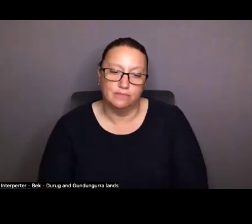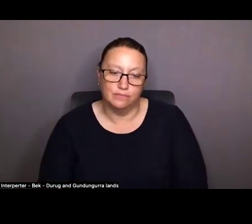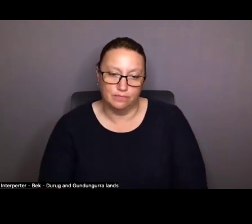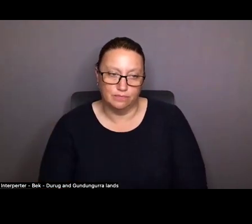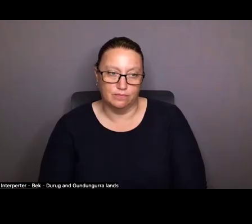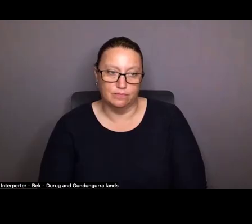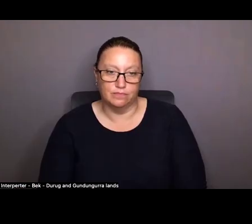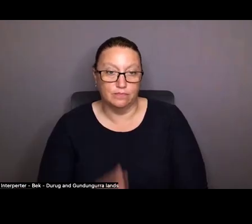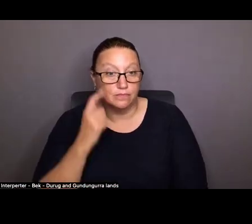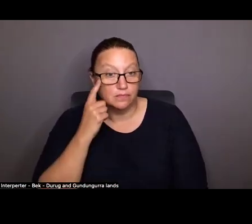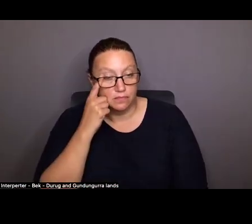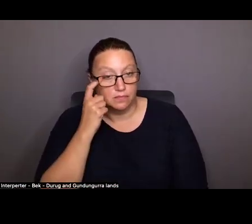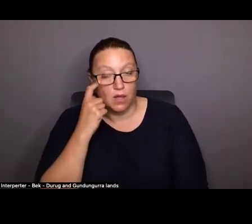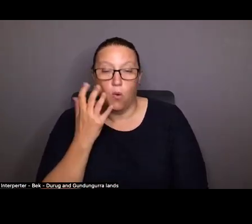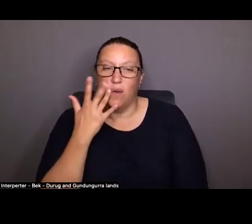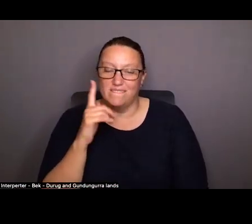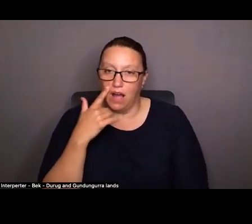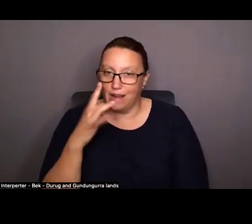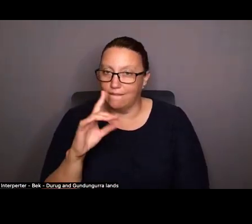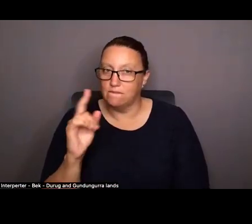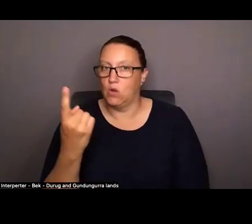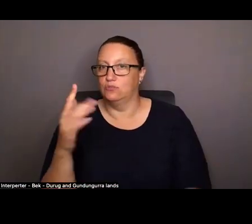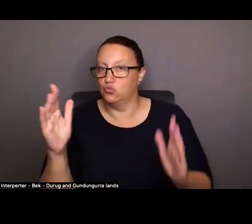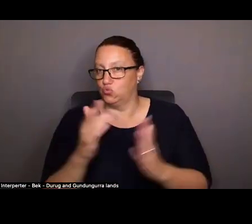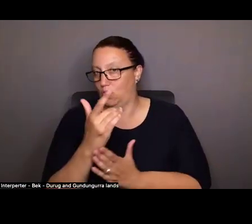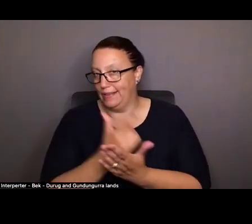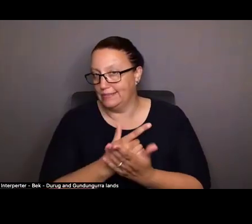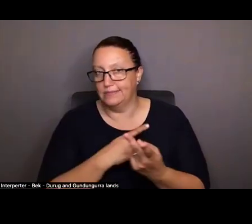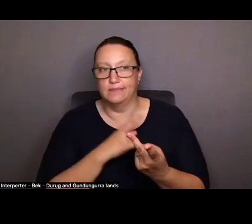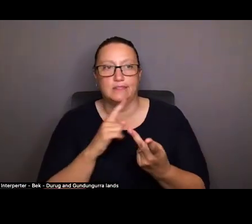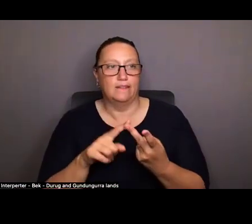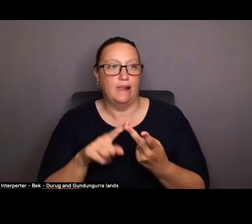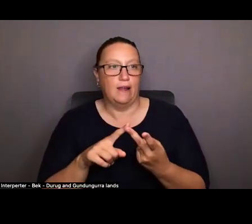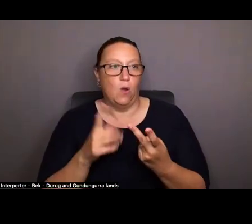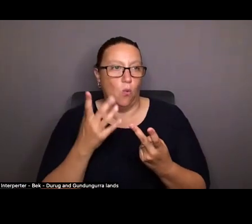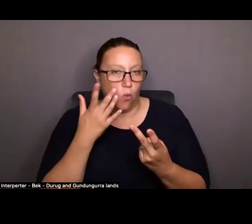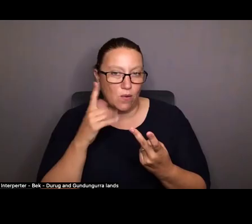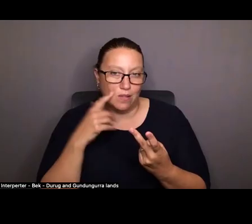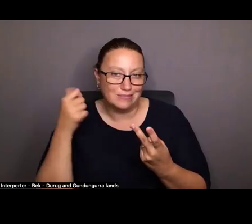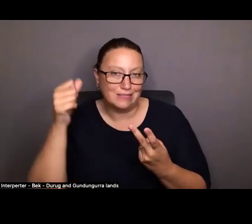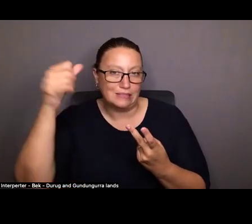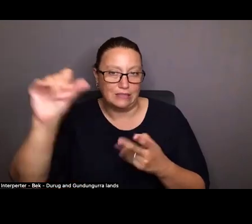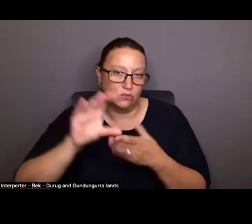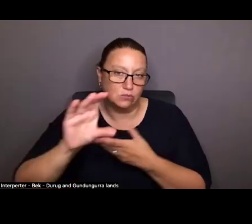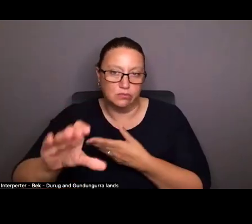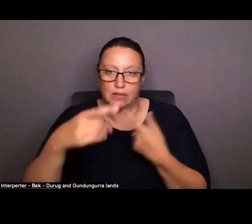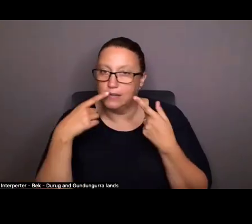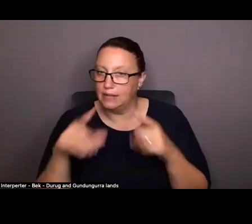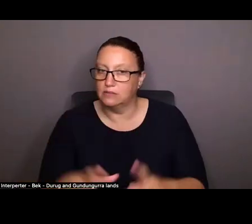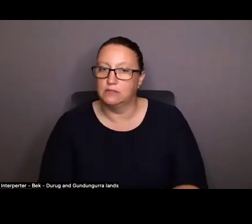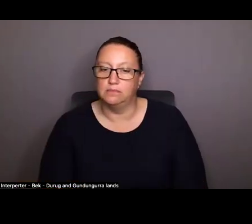would be when would you find out if you've been shortlisted, and when would the successful fellowships be